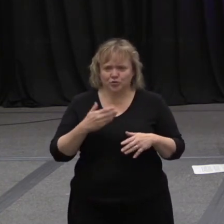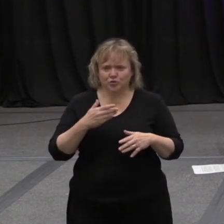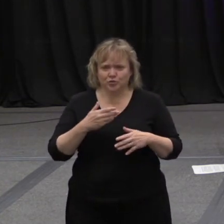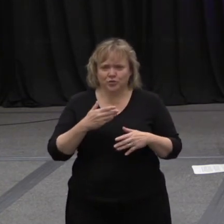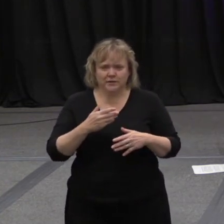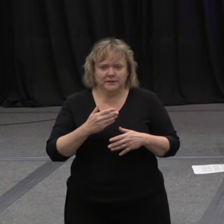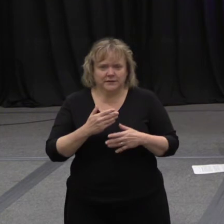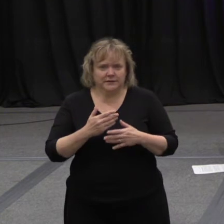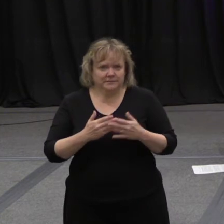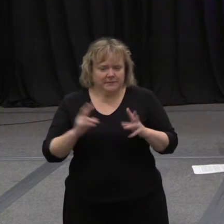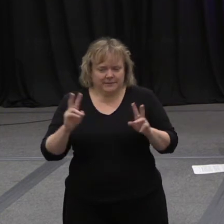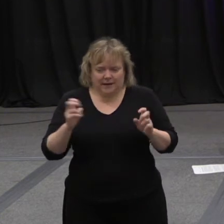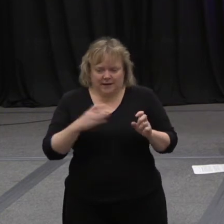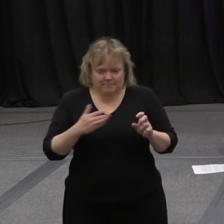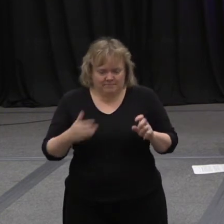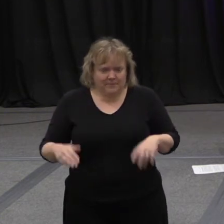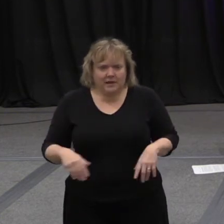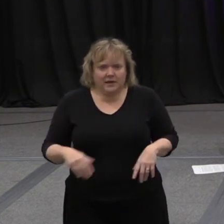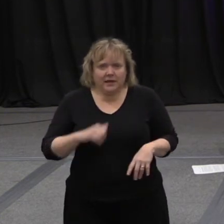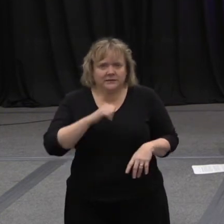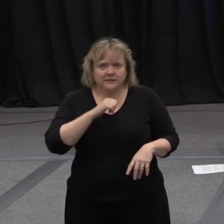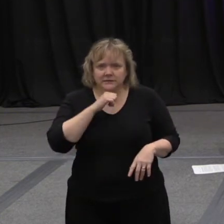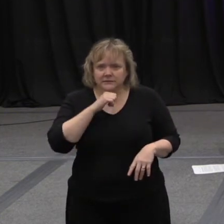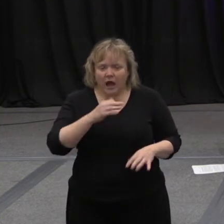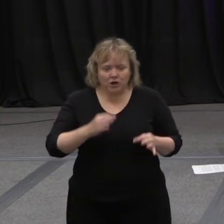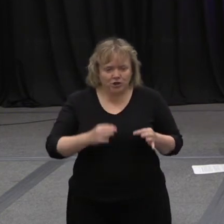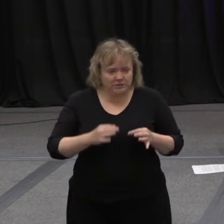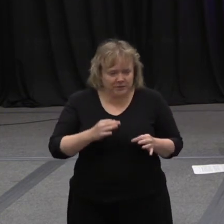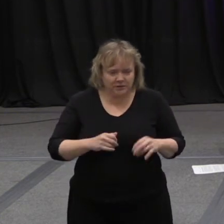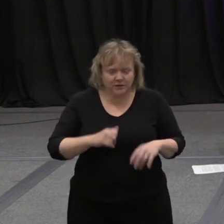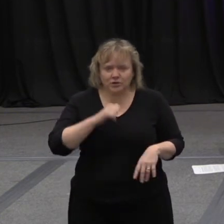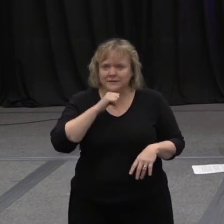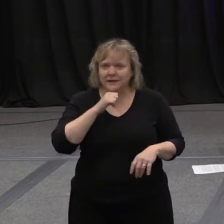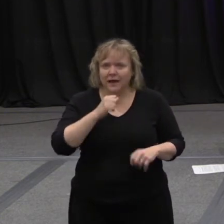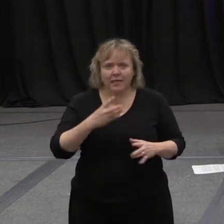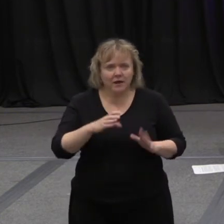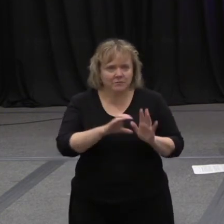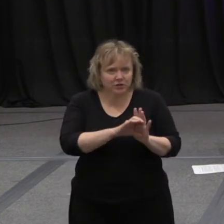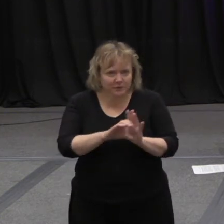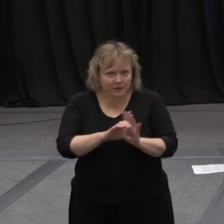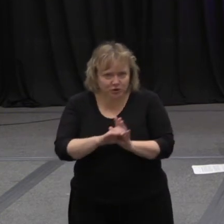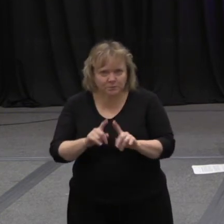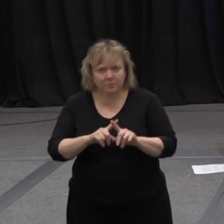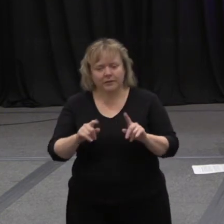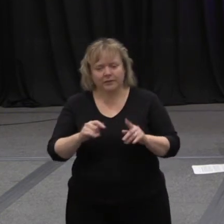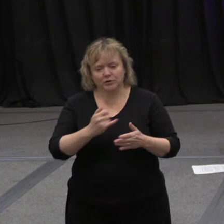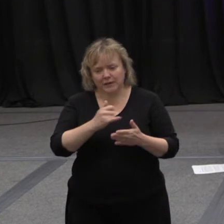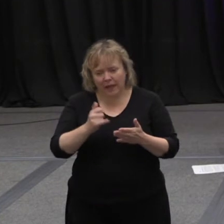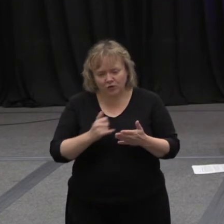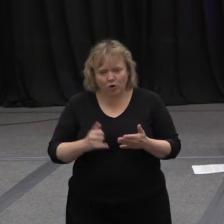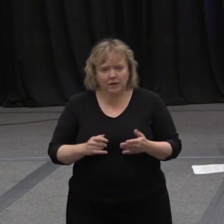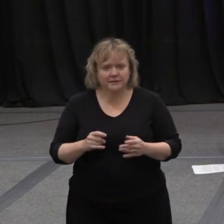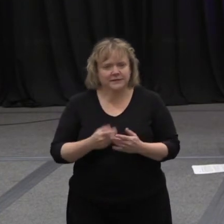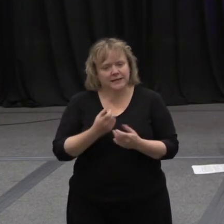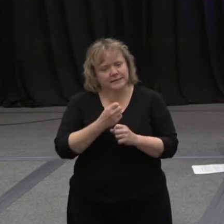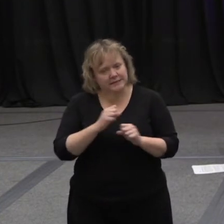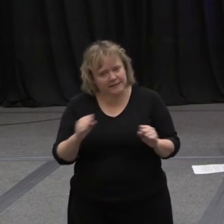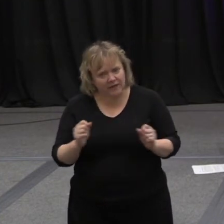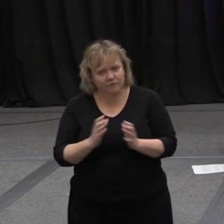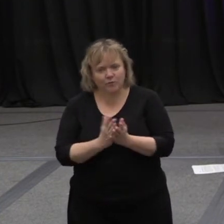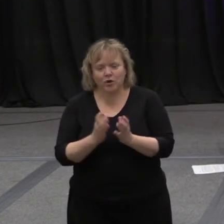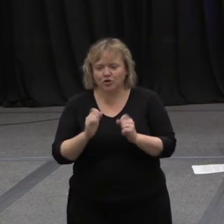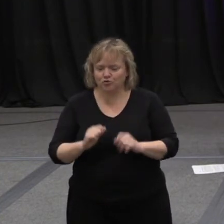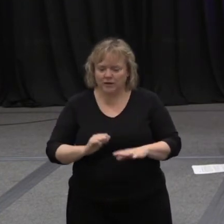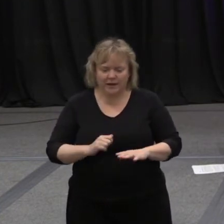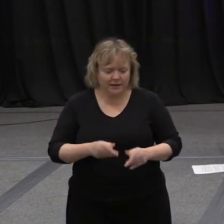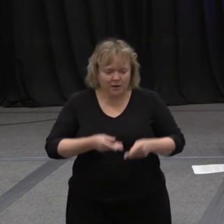There aren't a lot of pictures. There's some beautiful line illustrations. But so it's very safe. It's very safe to have in your home. It's very safe to have in your